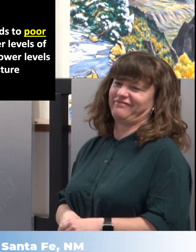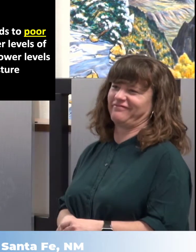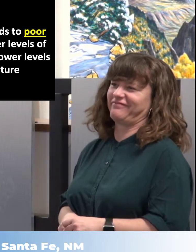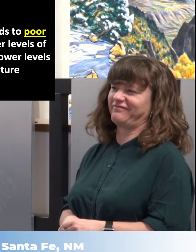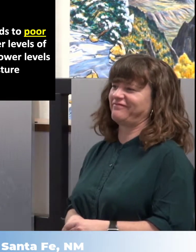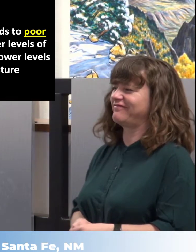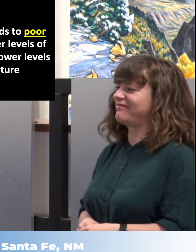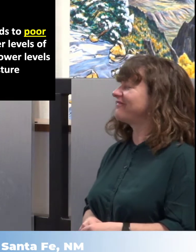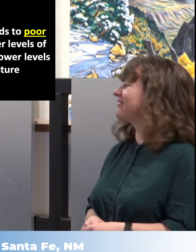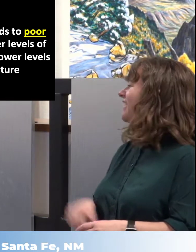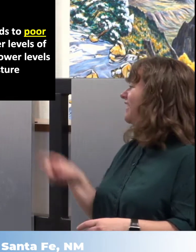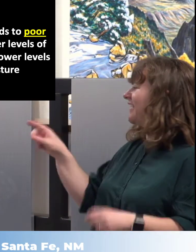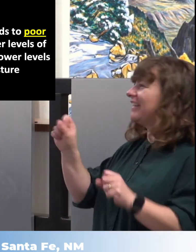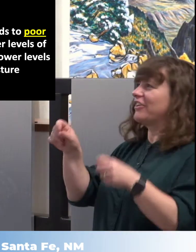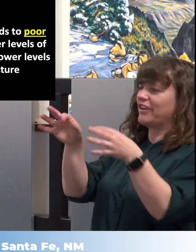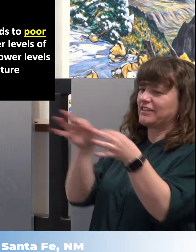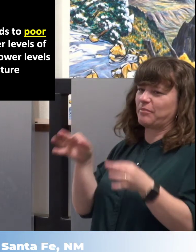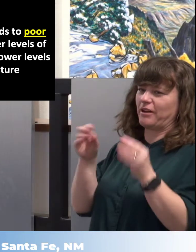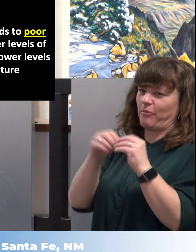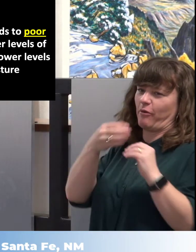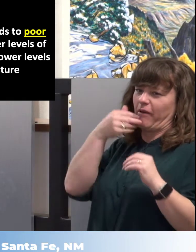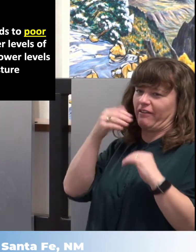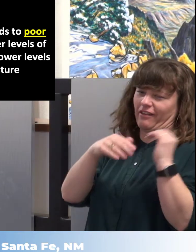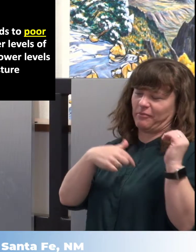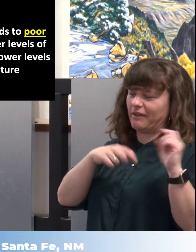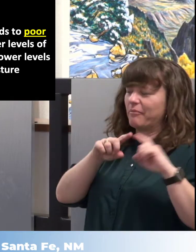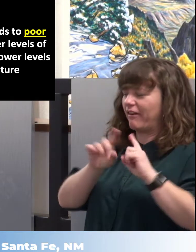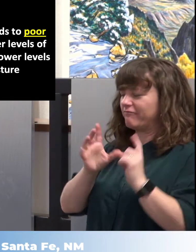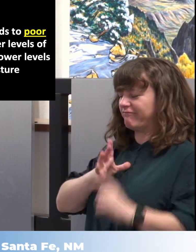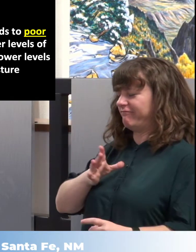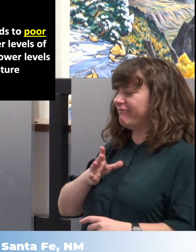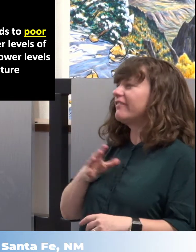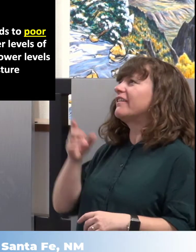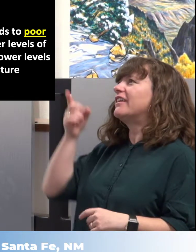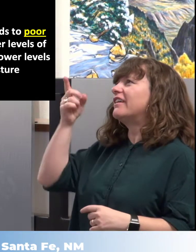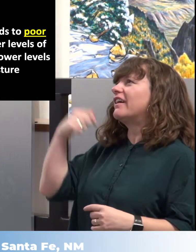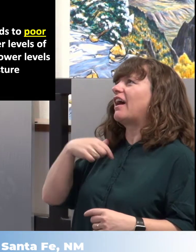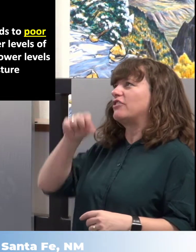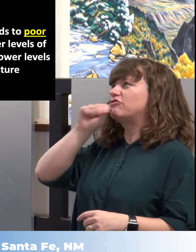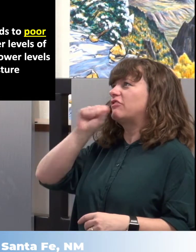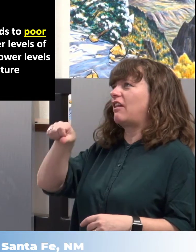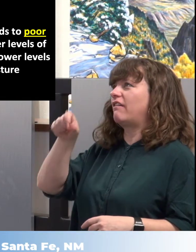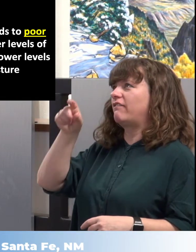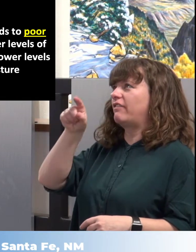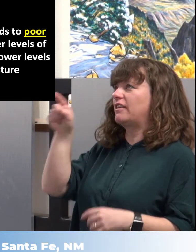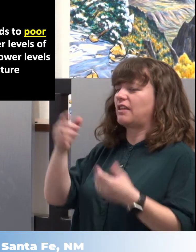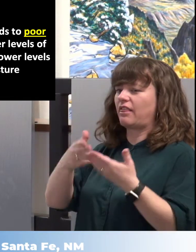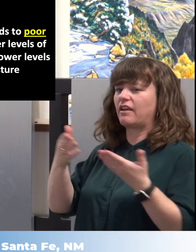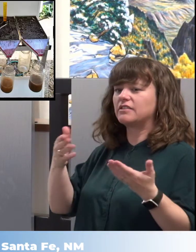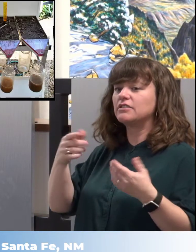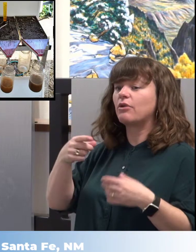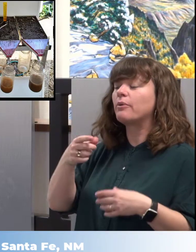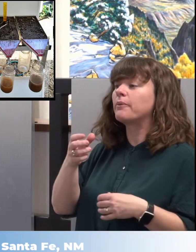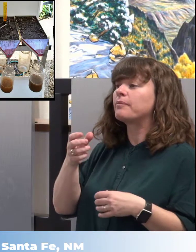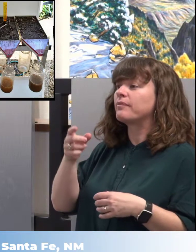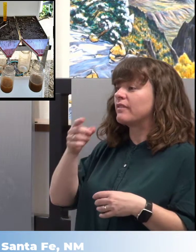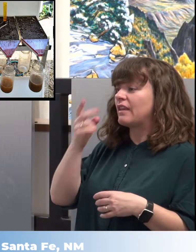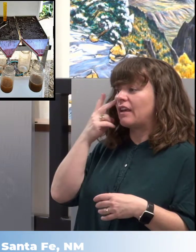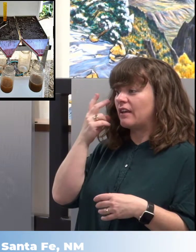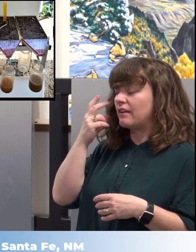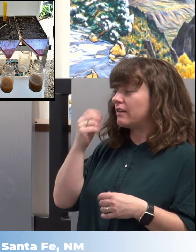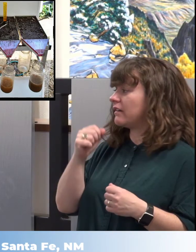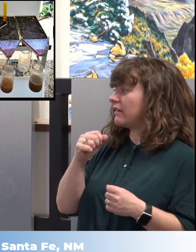Yeah, so you could probably explain this a lot better than I can. But I just love these things. So the idea of those of you who have never,